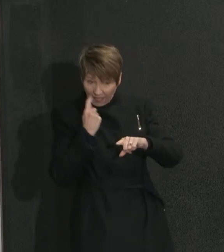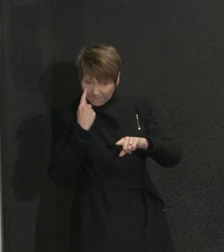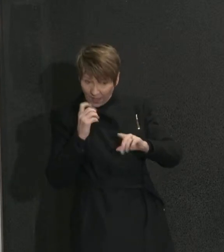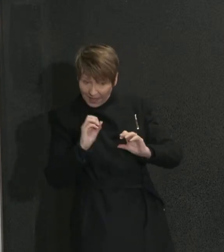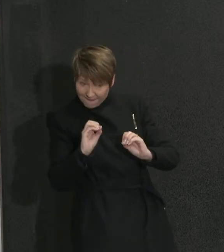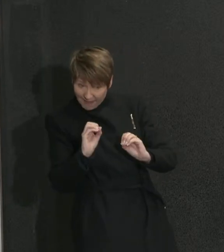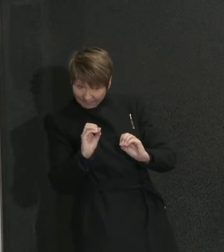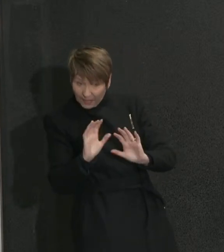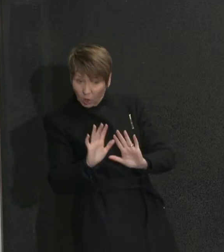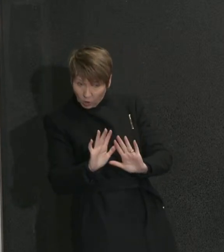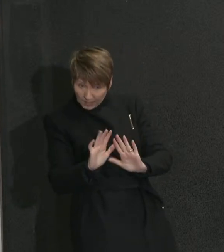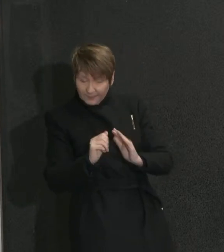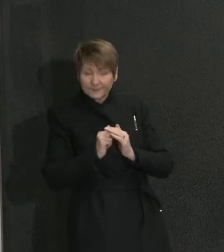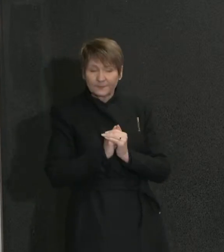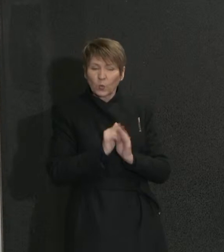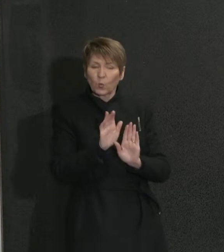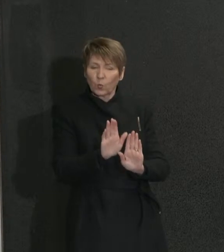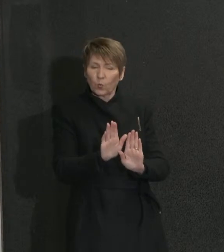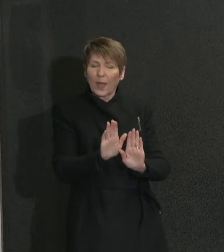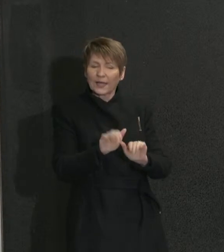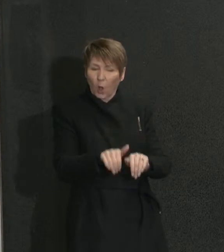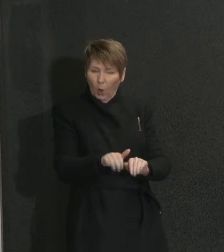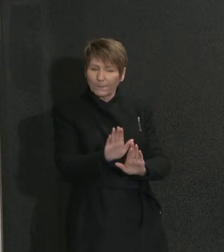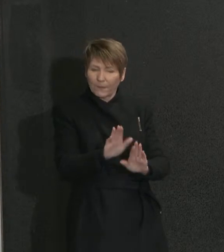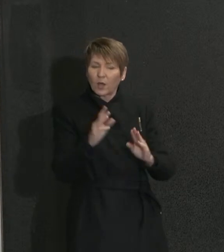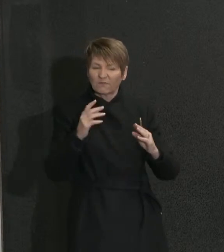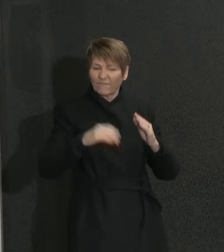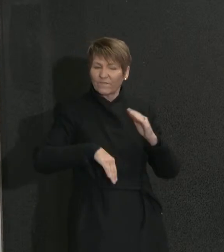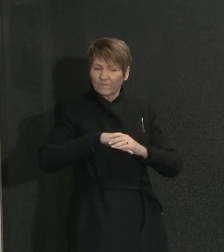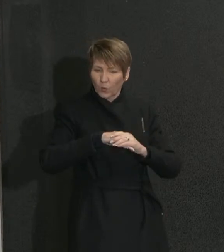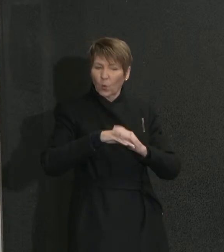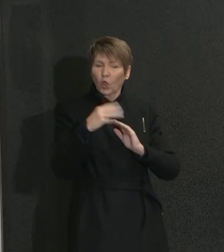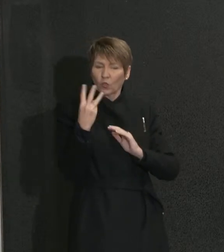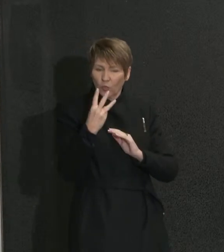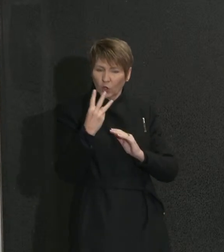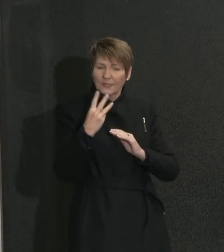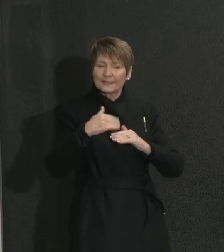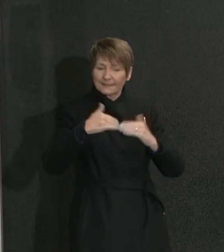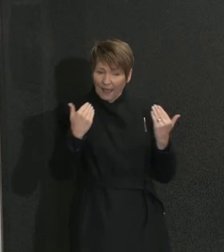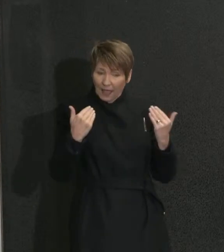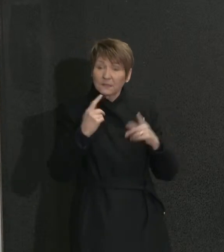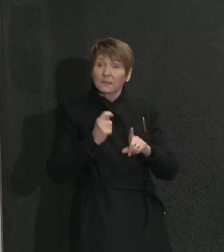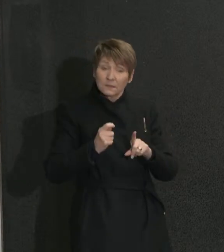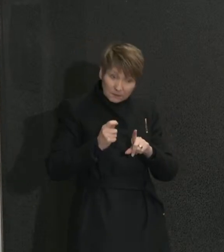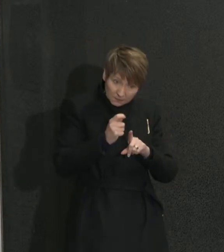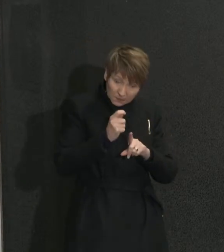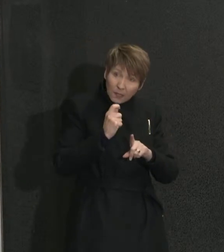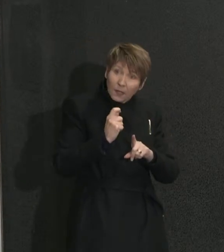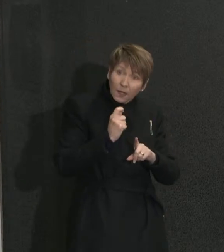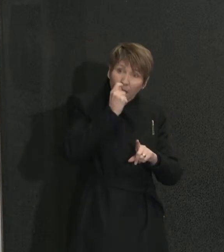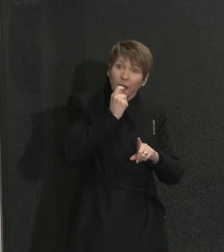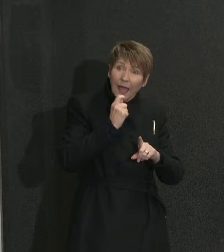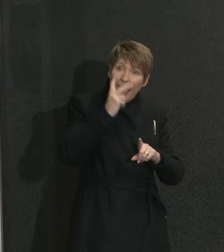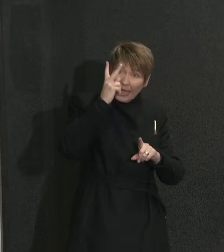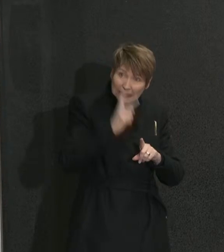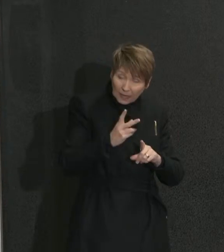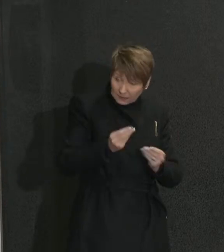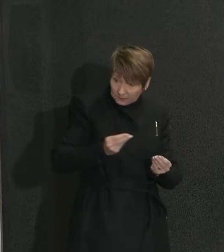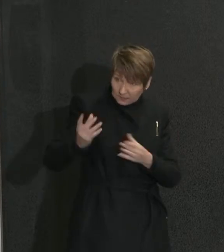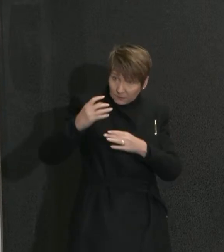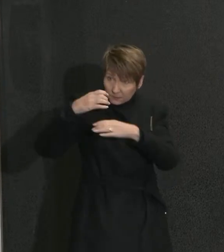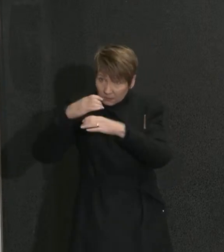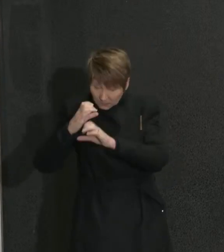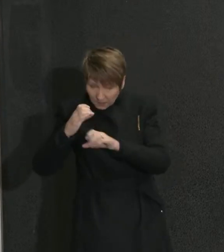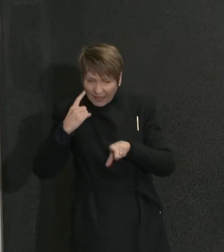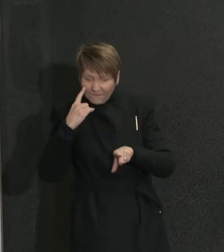be in isolation until their day 13 test. They have to clear a negative day 13 test before they go through a whole clearance process. And we talked about this, 10 days